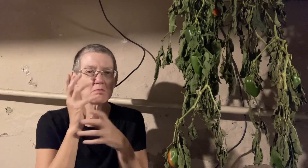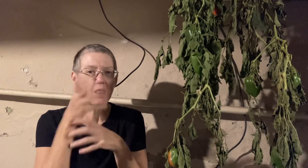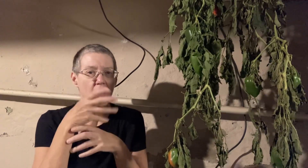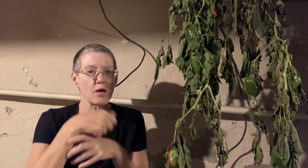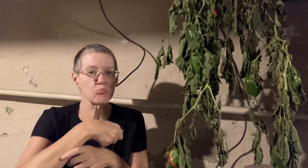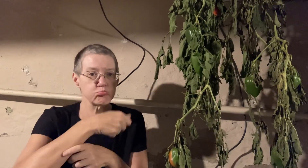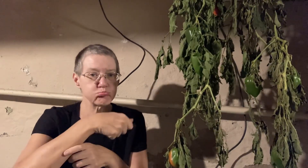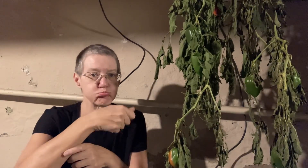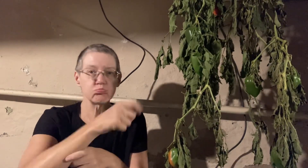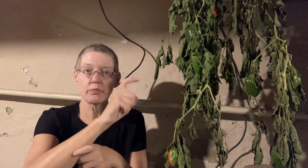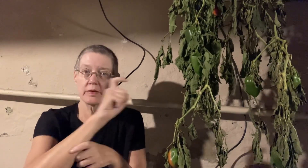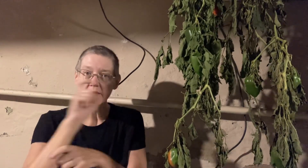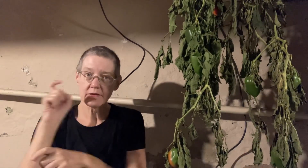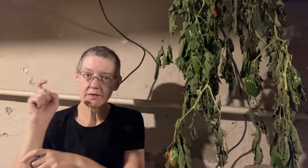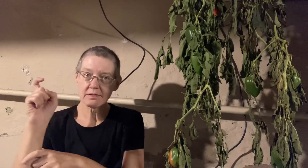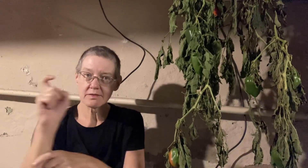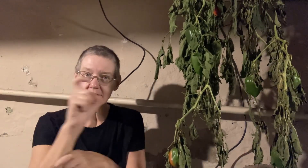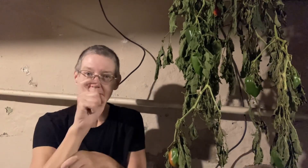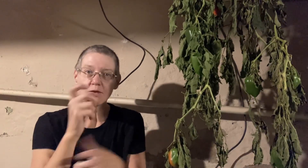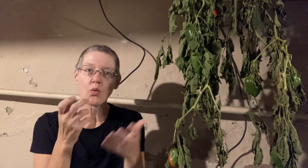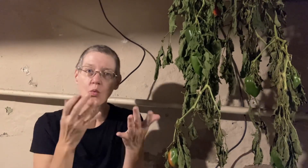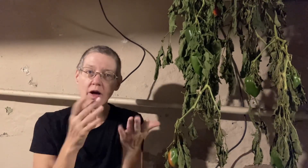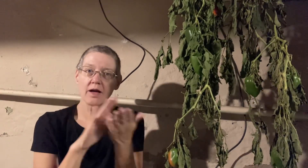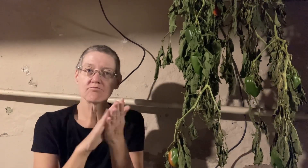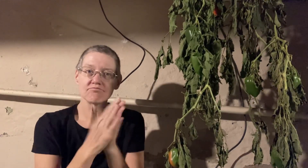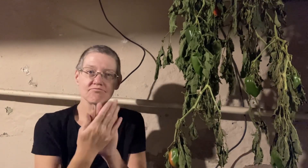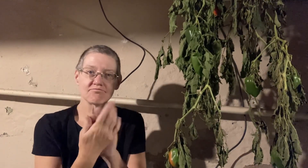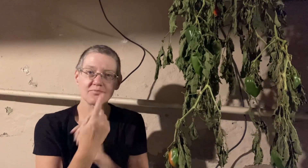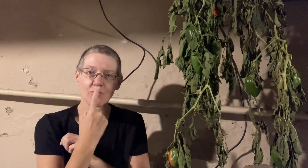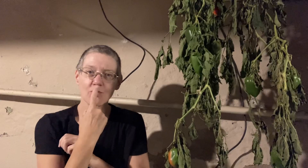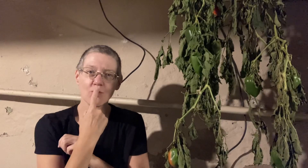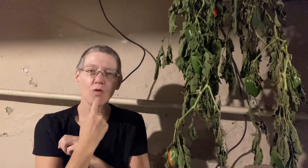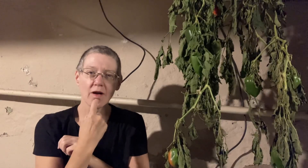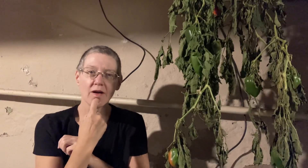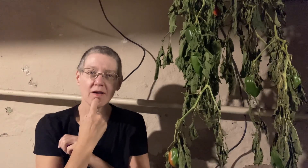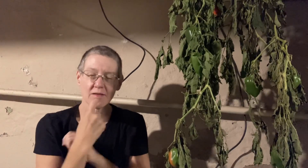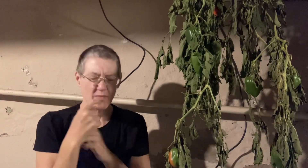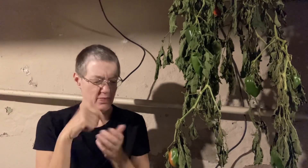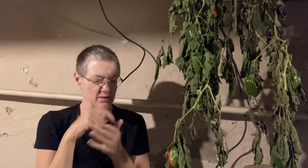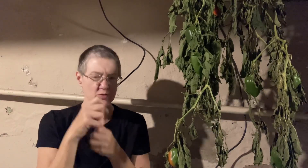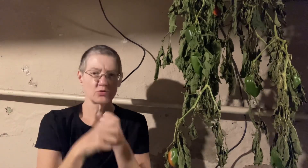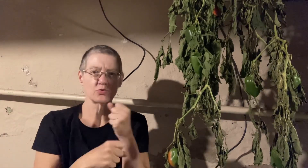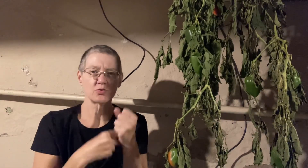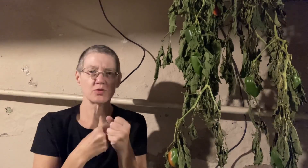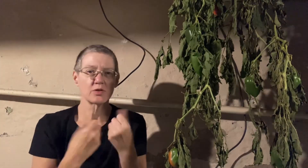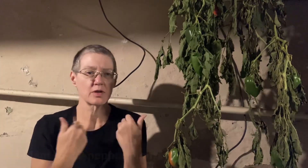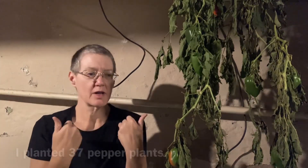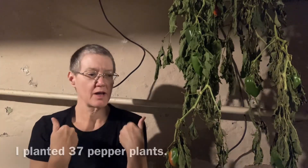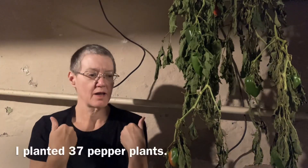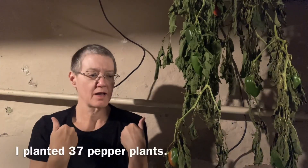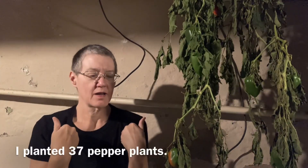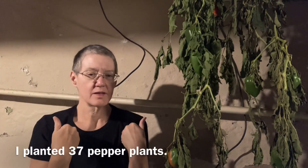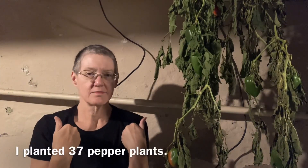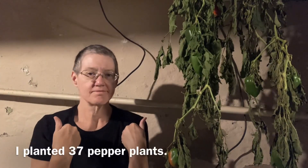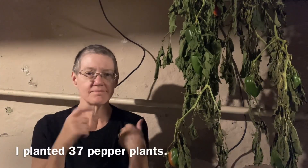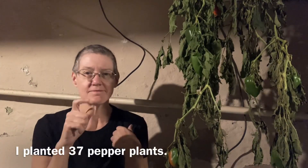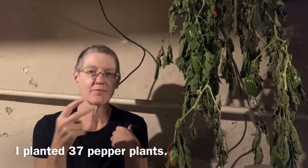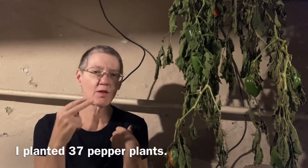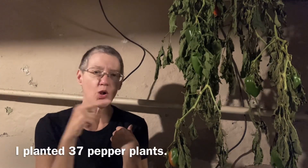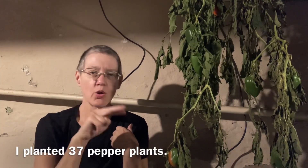10 plants here, I can pull up about 10 plants and hang them while they become red. This year,